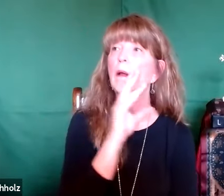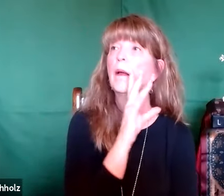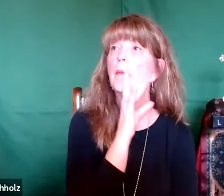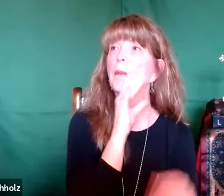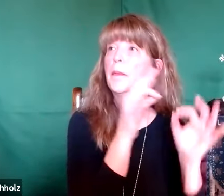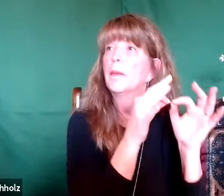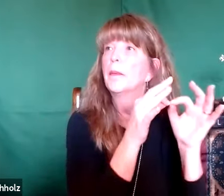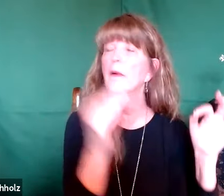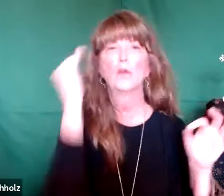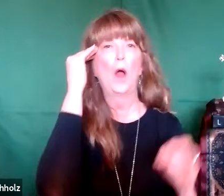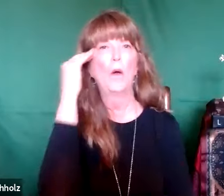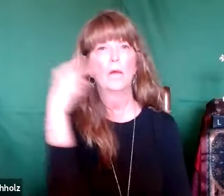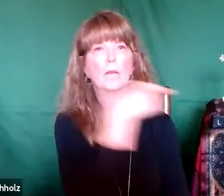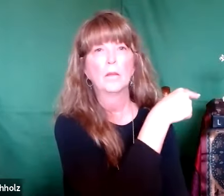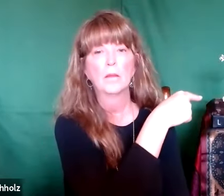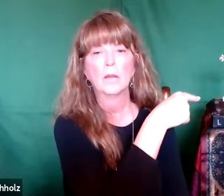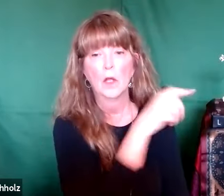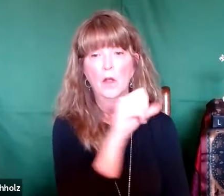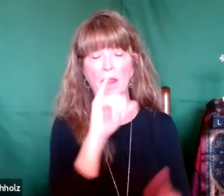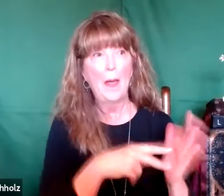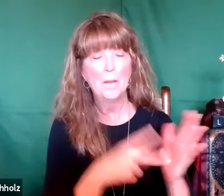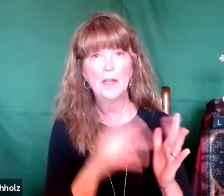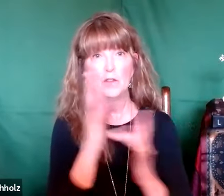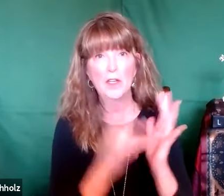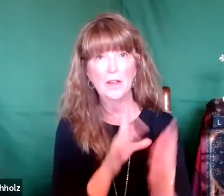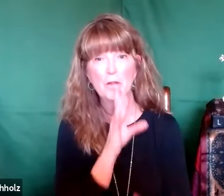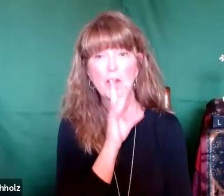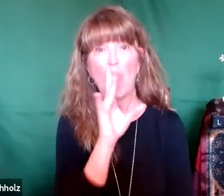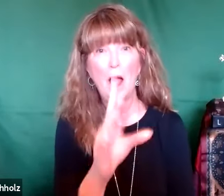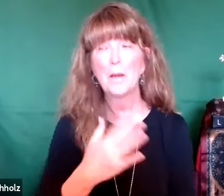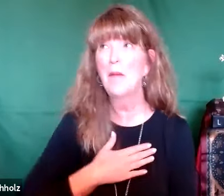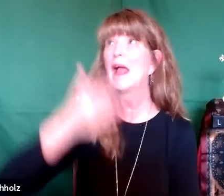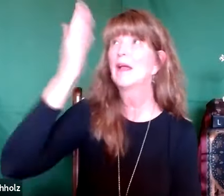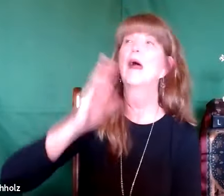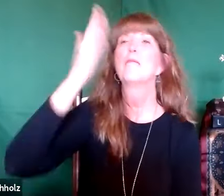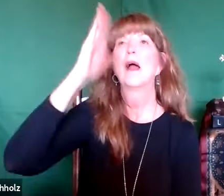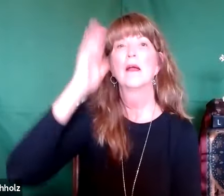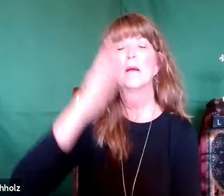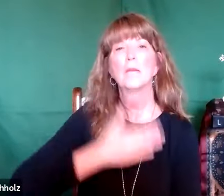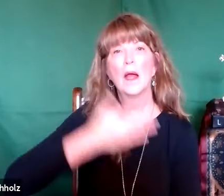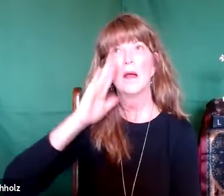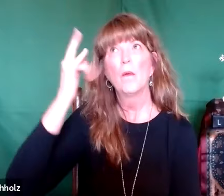this area would have known Psalm 22. And as soon as they heard that, my God, why have you forsaken me? They would have known the rest of the